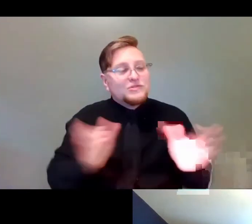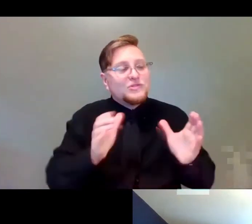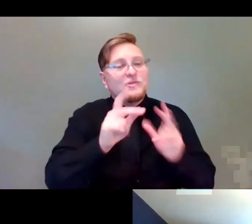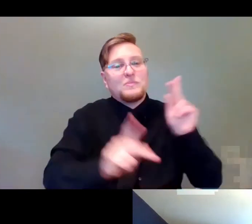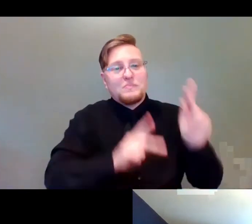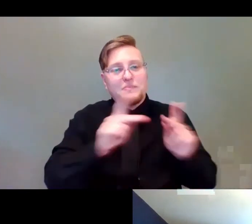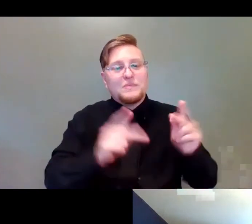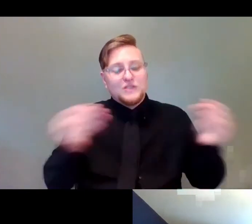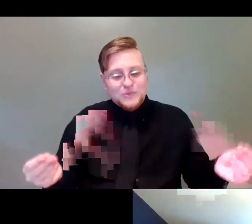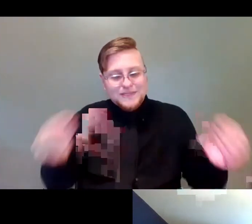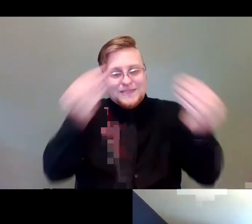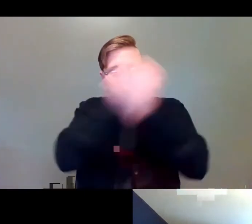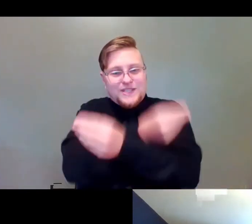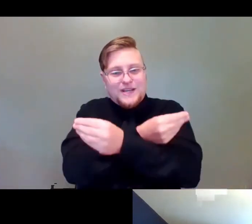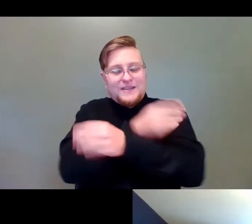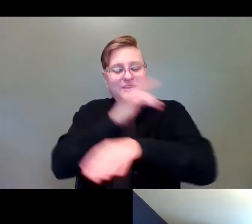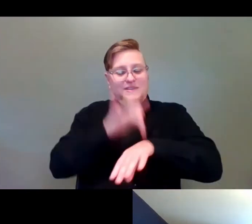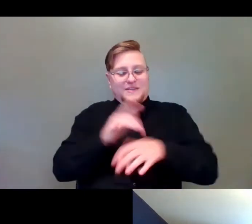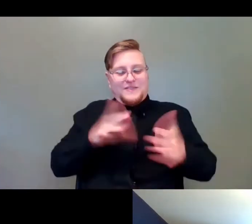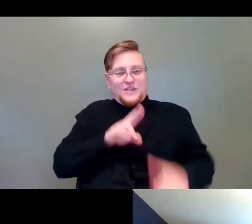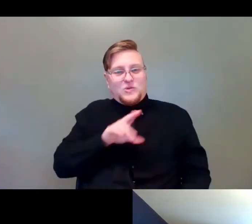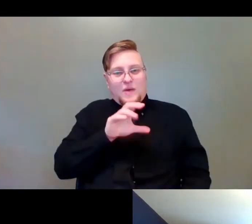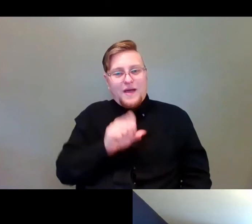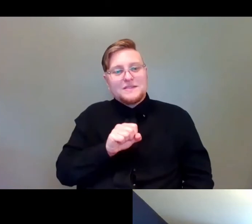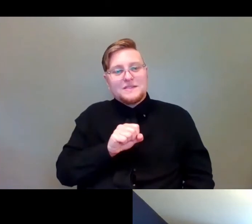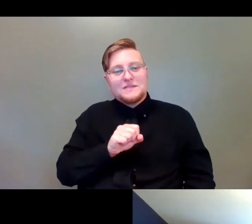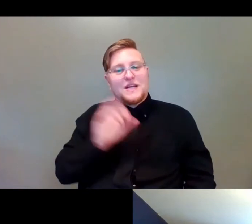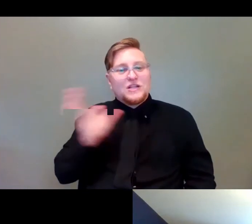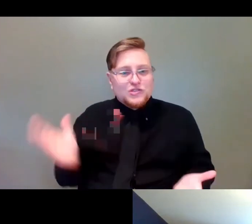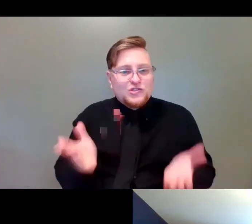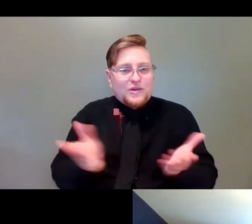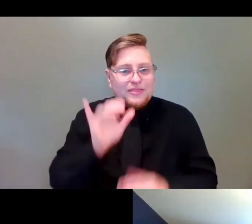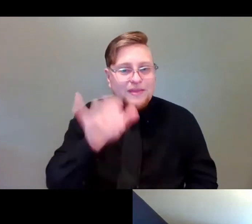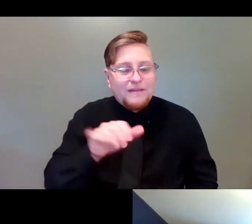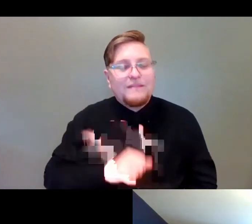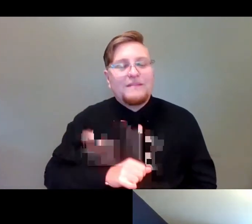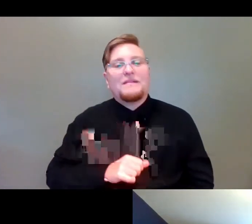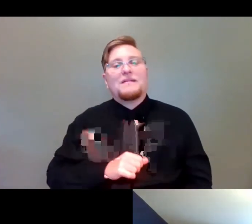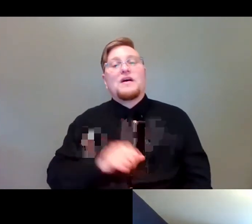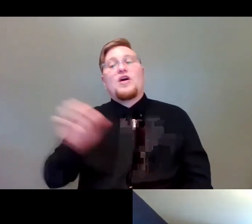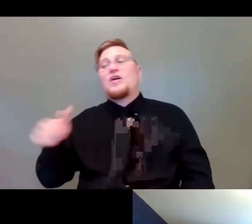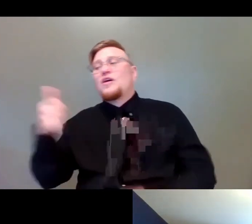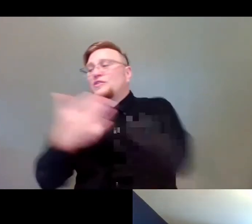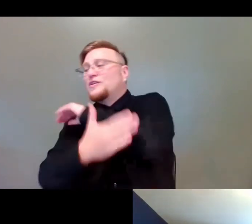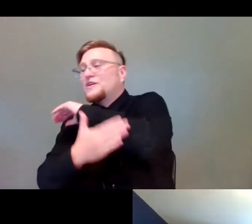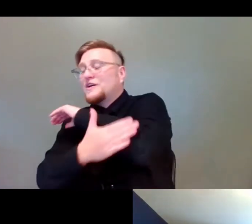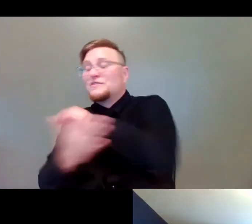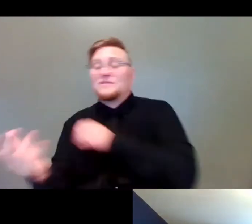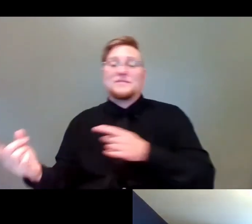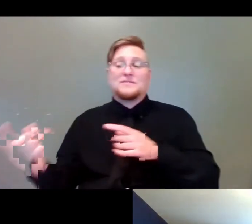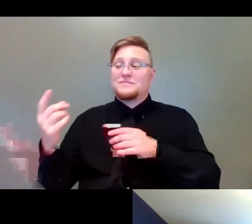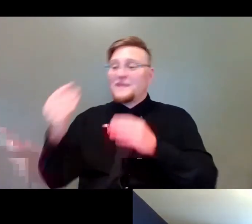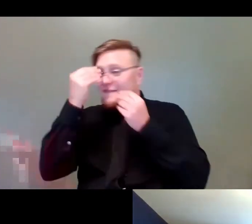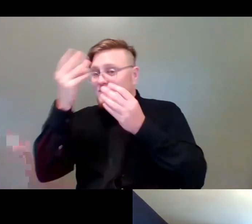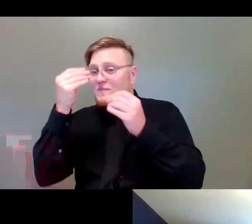on an exchange again to the US, because I think anytime people from other countries share information,